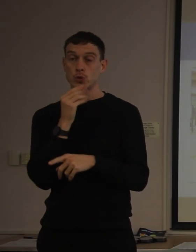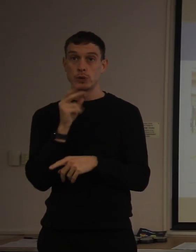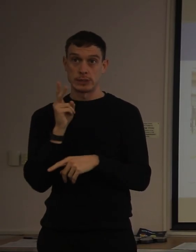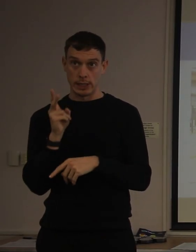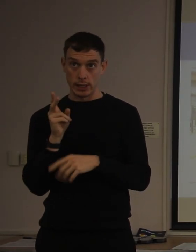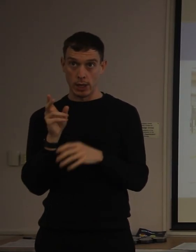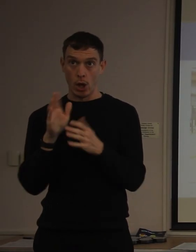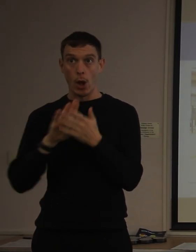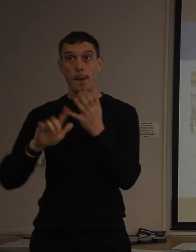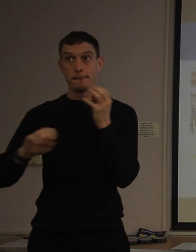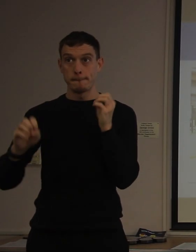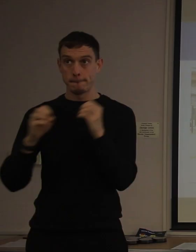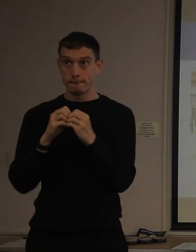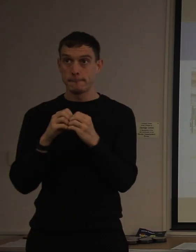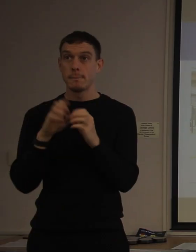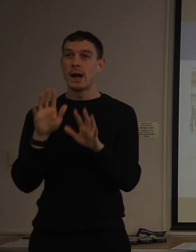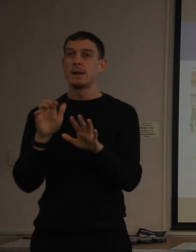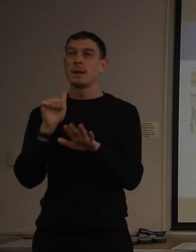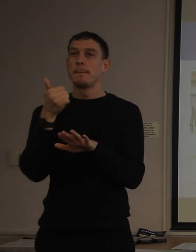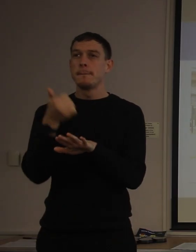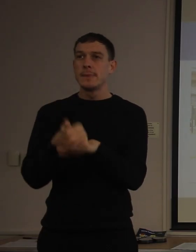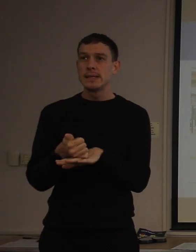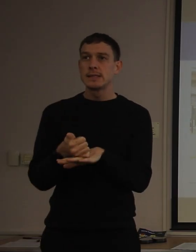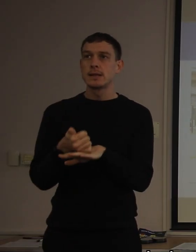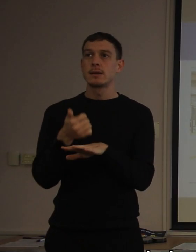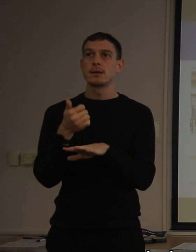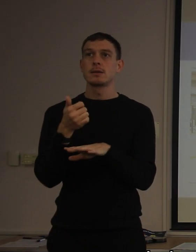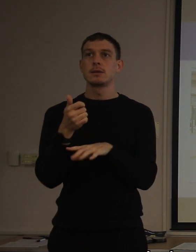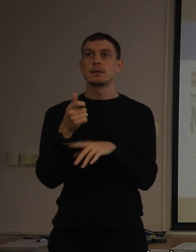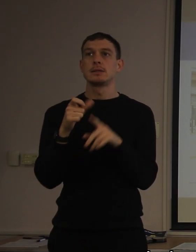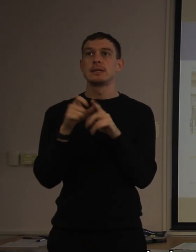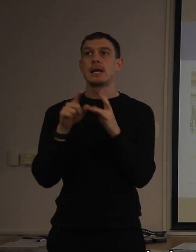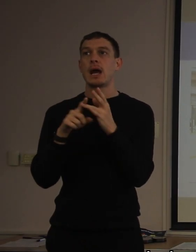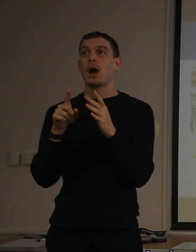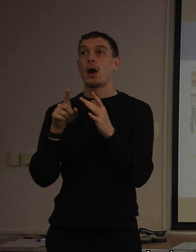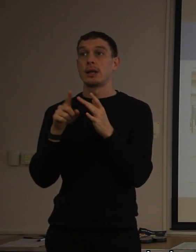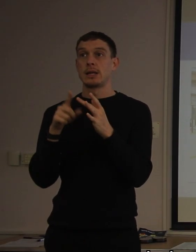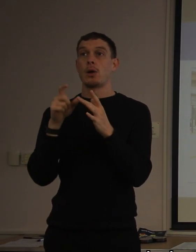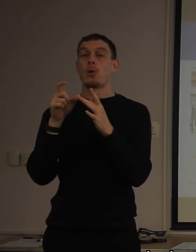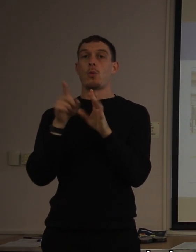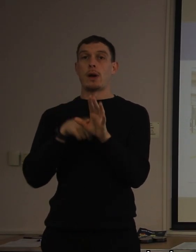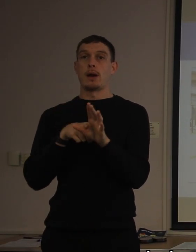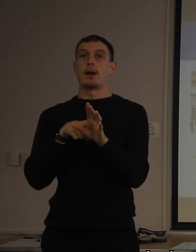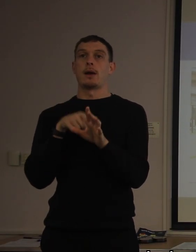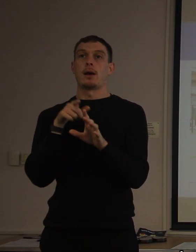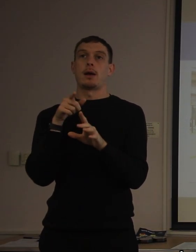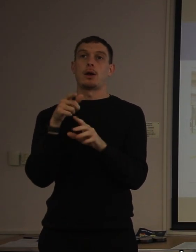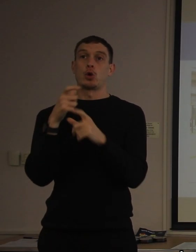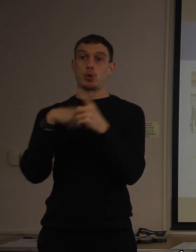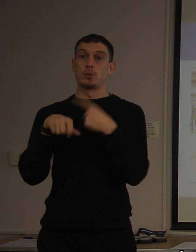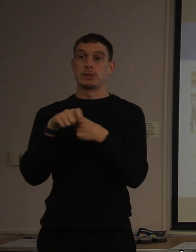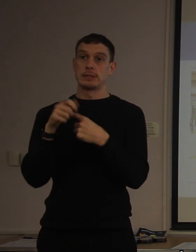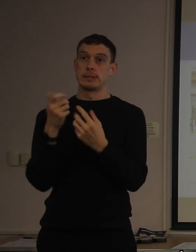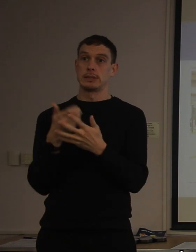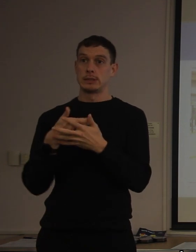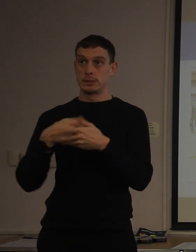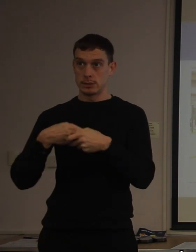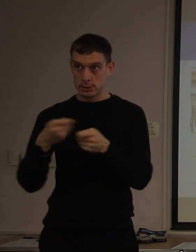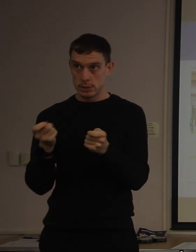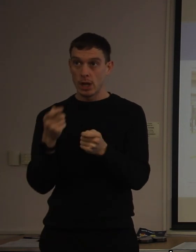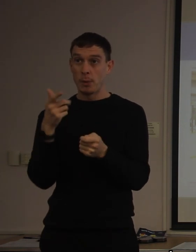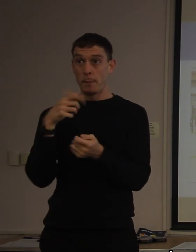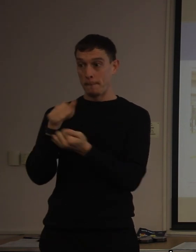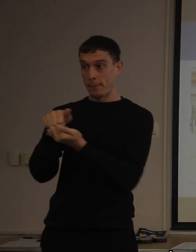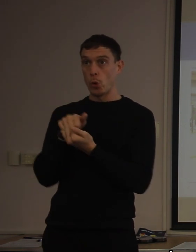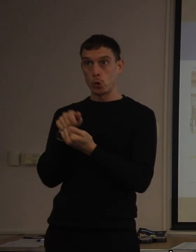start to offer some like basic DIY workshops to the community, and then you can also borrow the tools that you